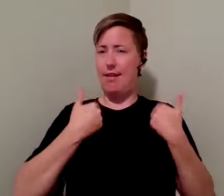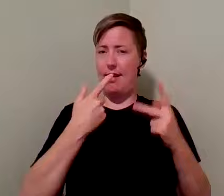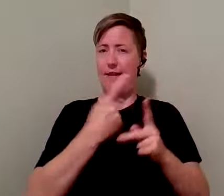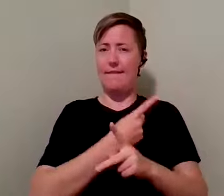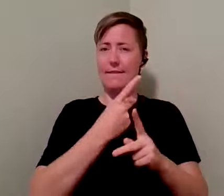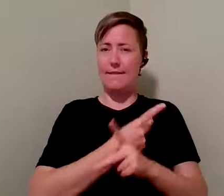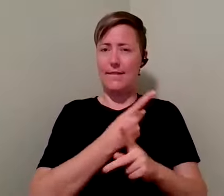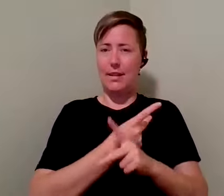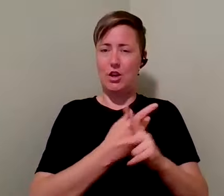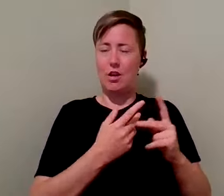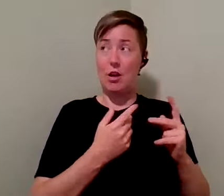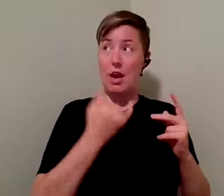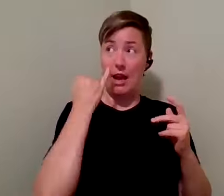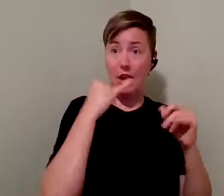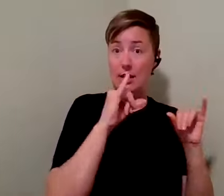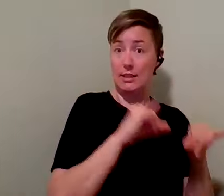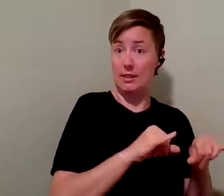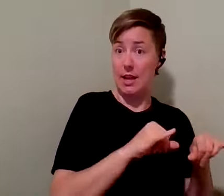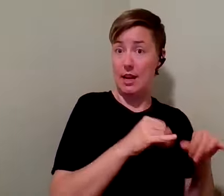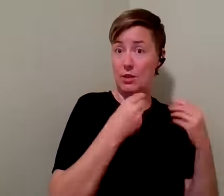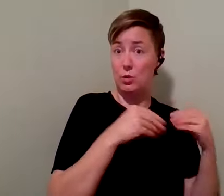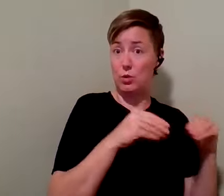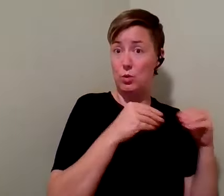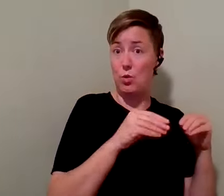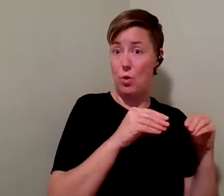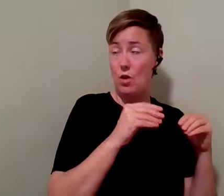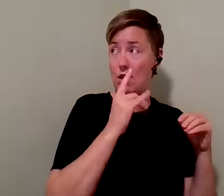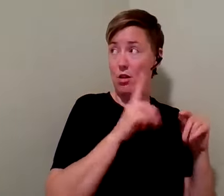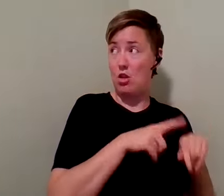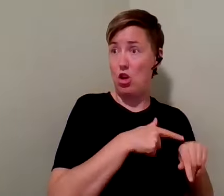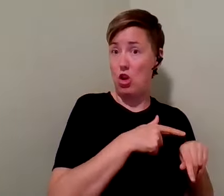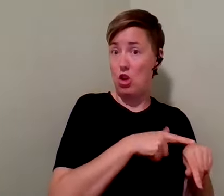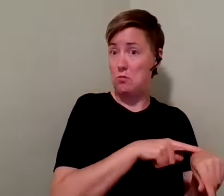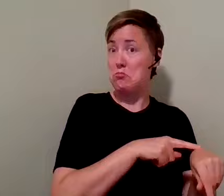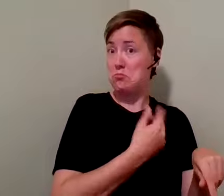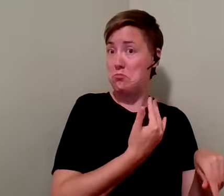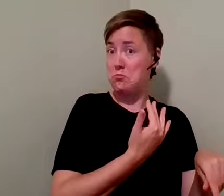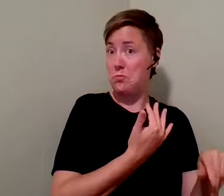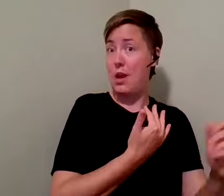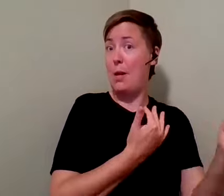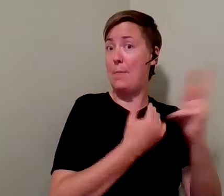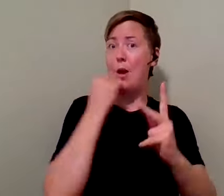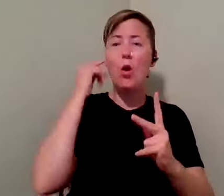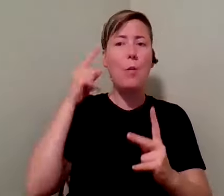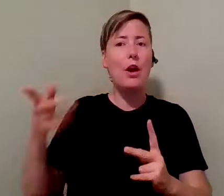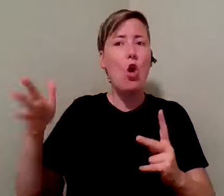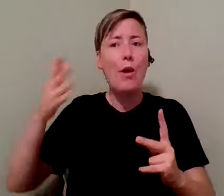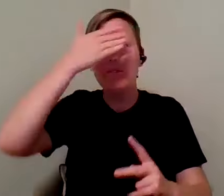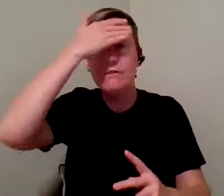that he gave me money, and he'd give me money all over again. So clearly I started on my criminal career long before